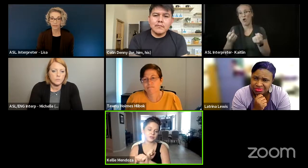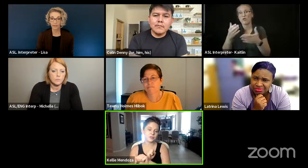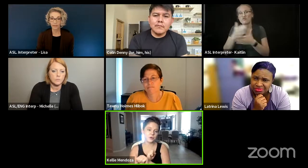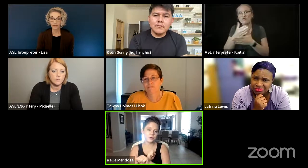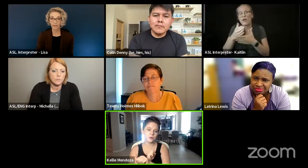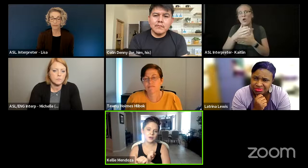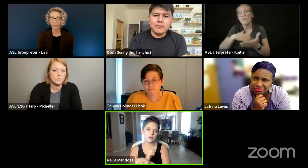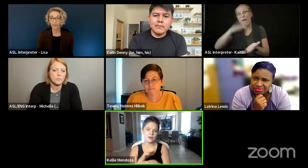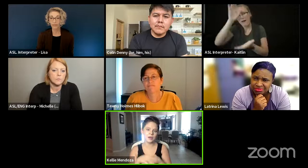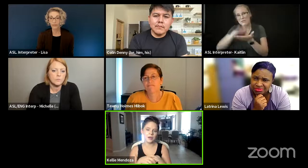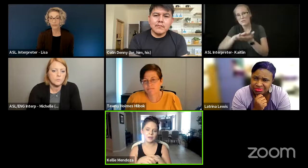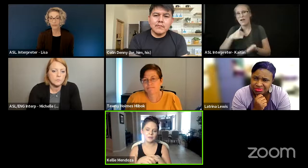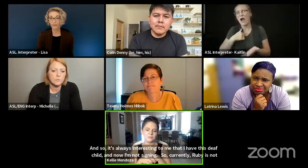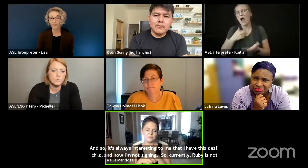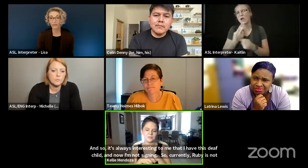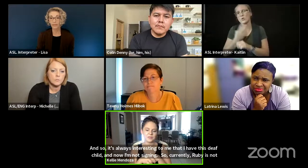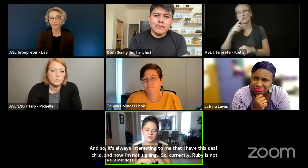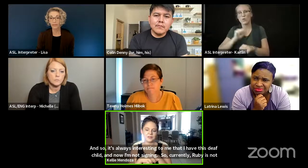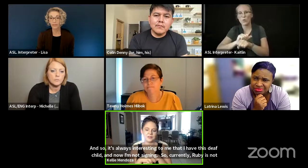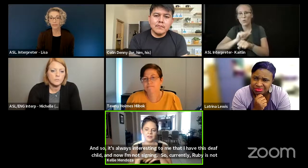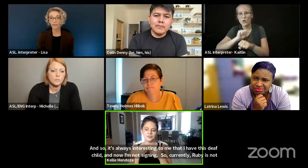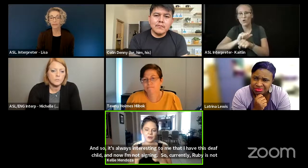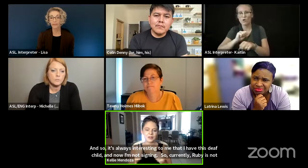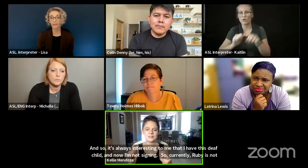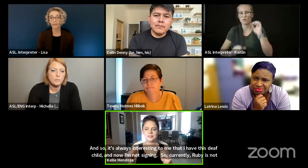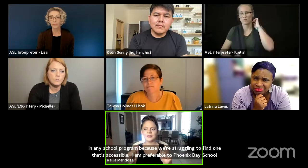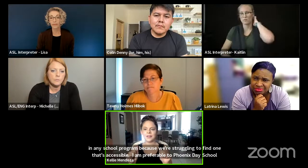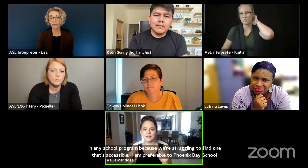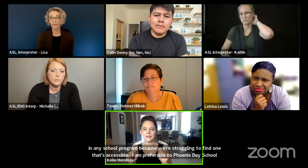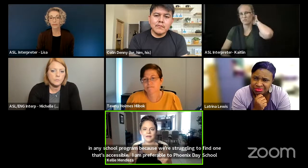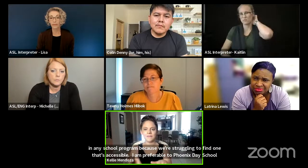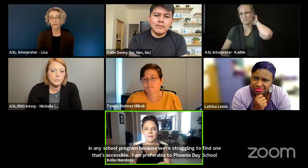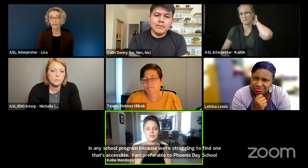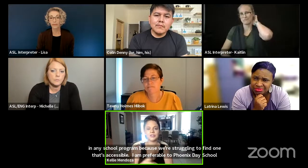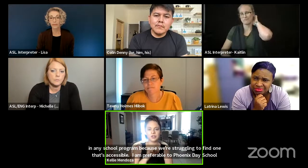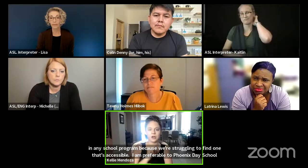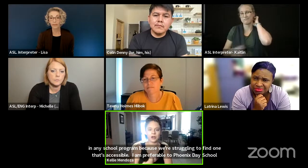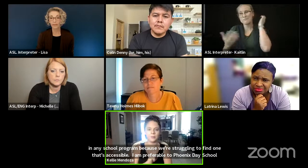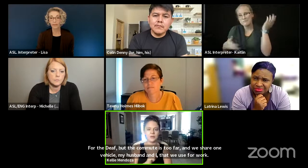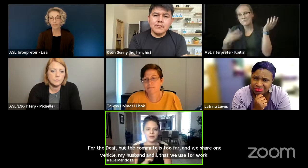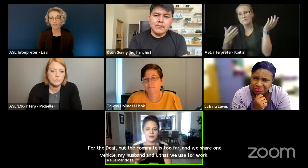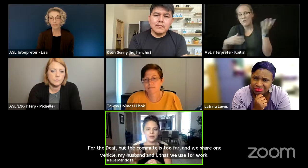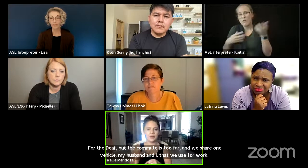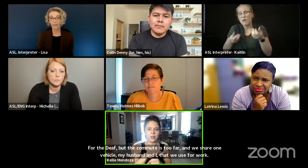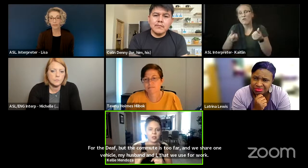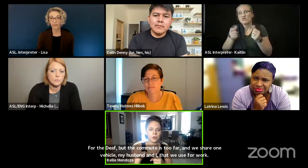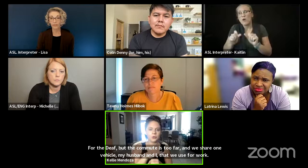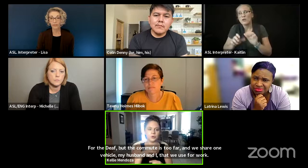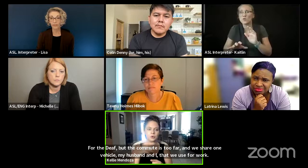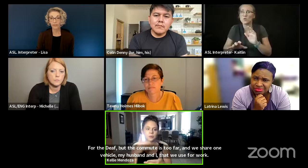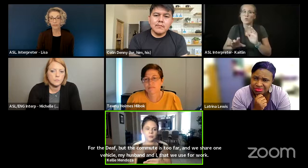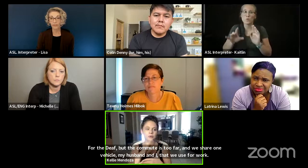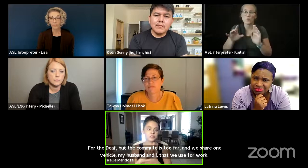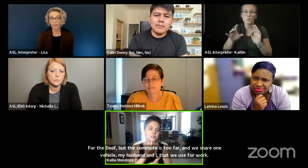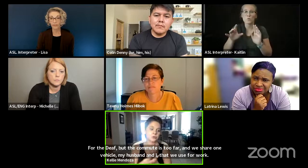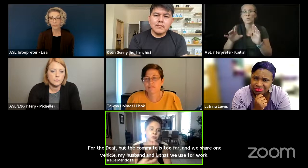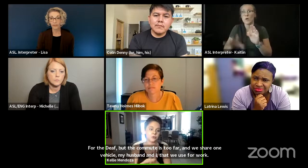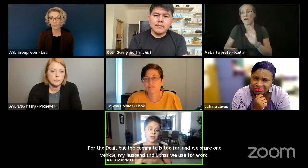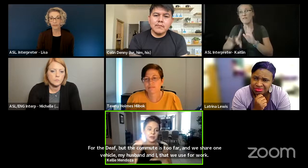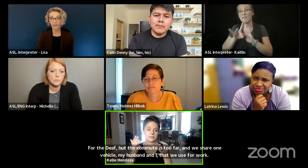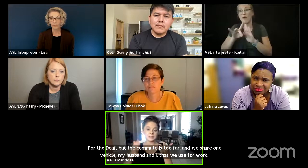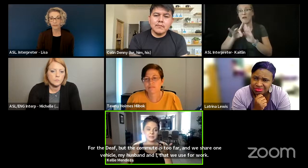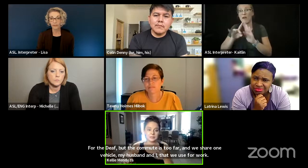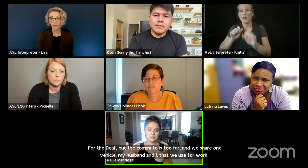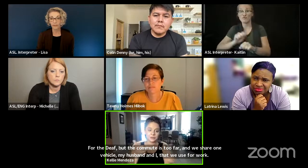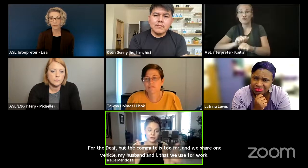work. So I'm trying to like find a job in like a local